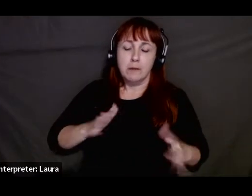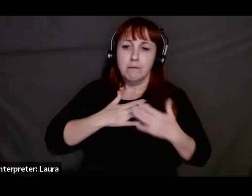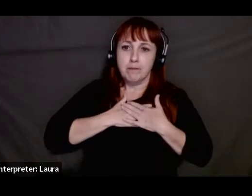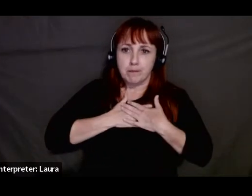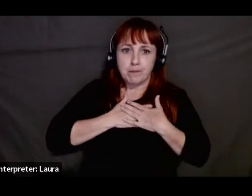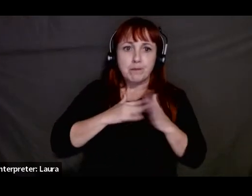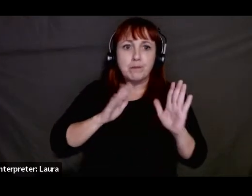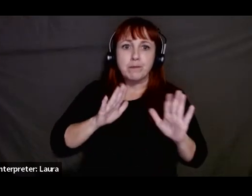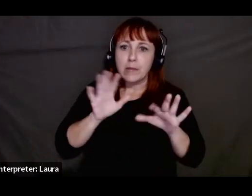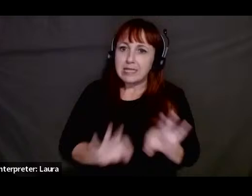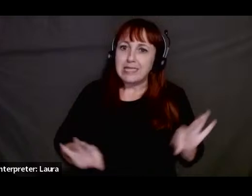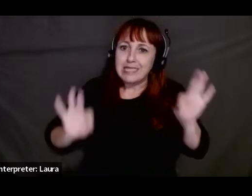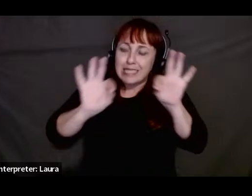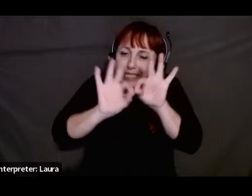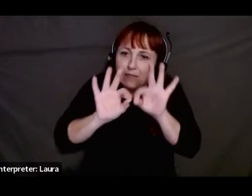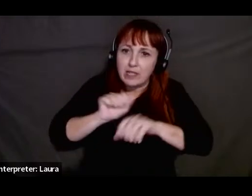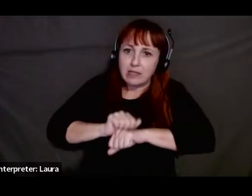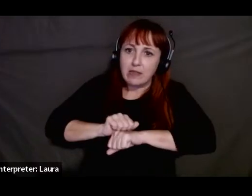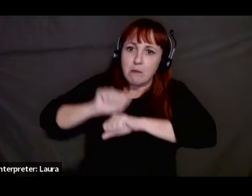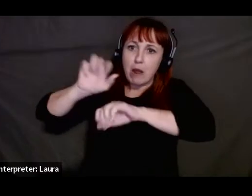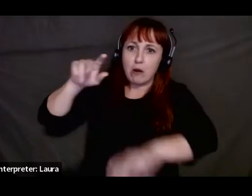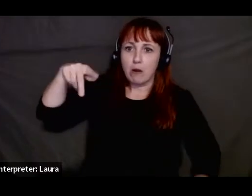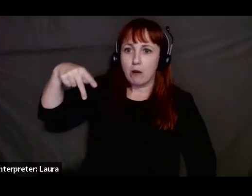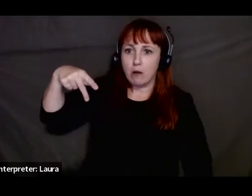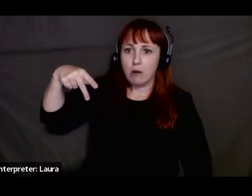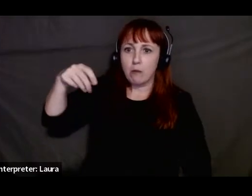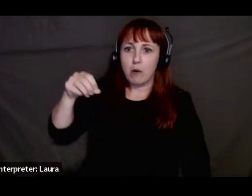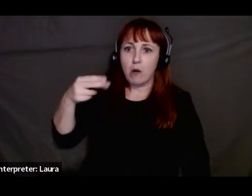The significance of Pōhakuloa, if you guys don't understand,